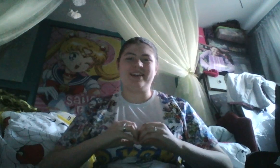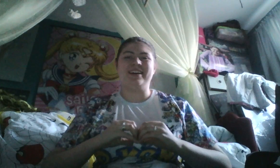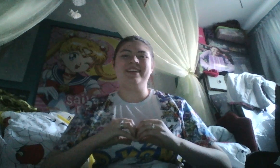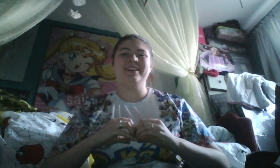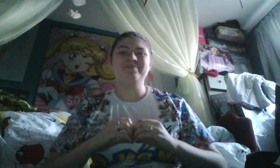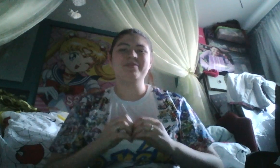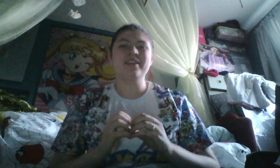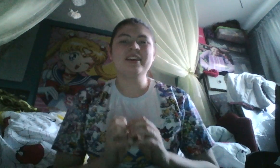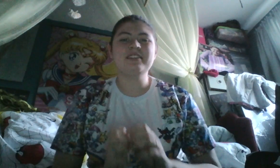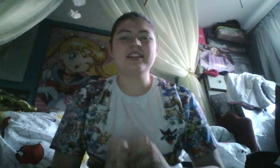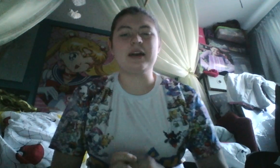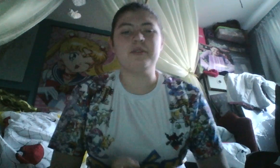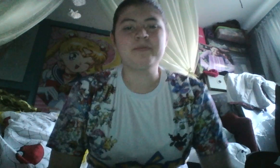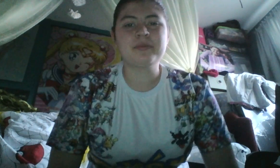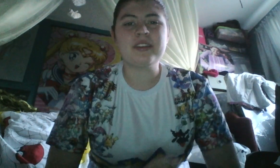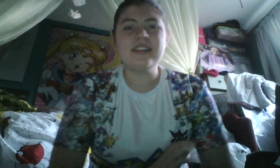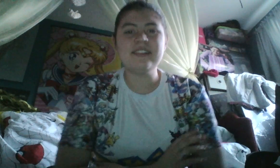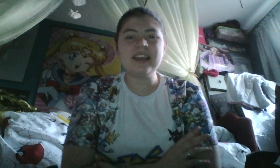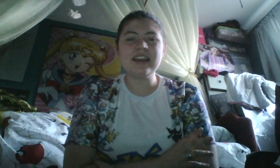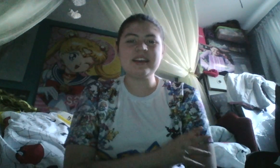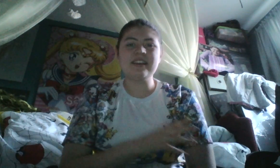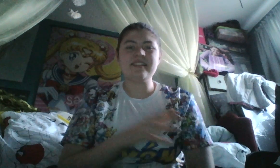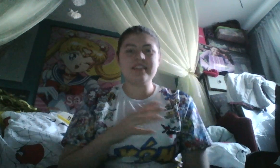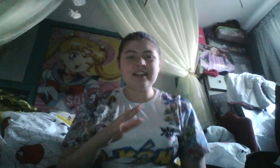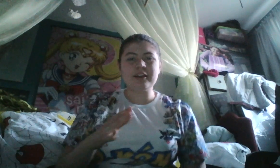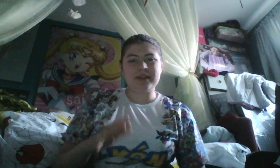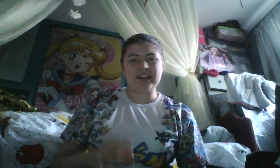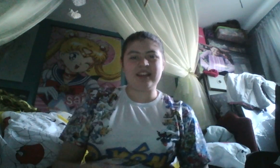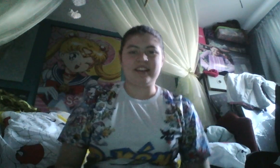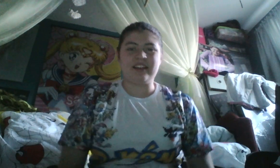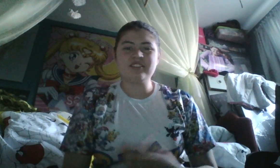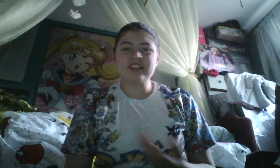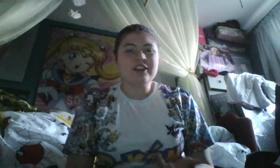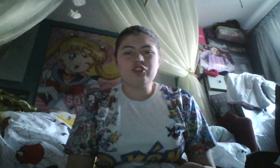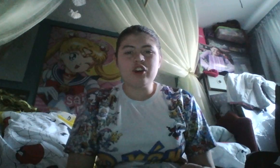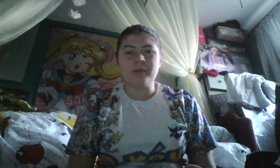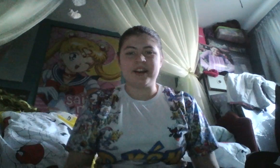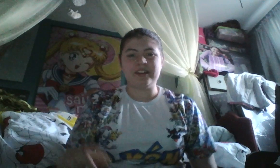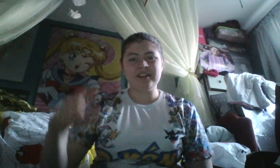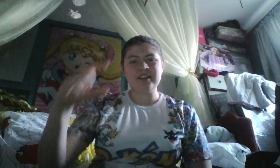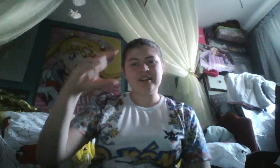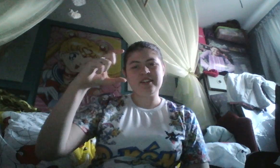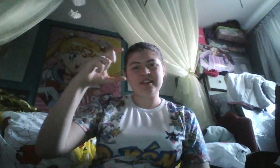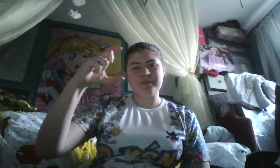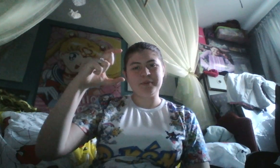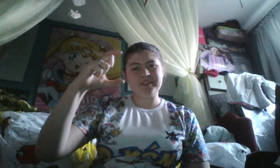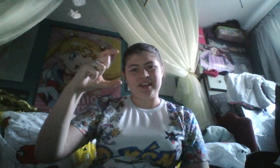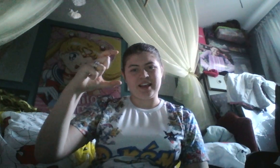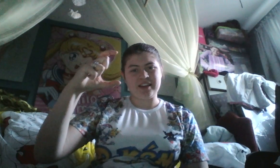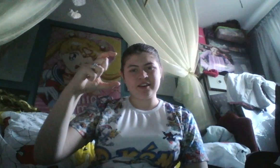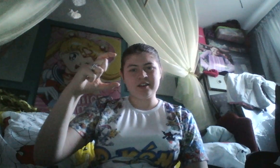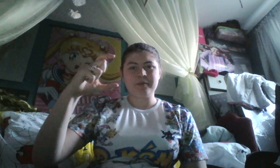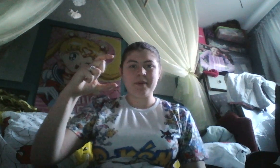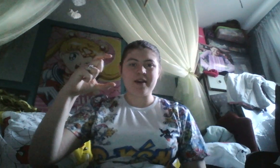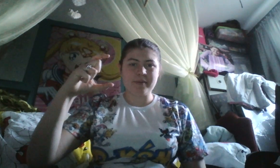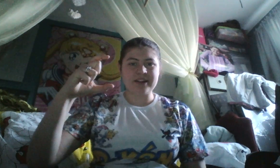huh? Now, C is a little bit easy. It's just how you draw one. A simple C. Bear in mind I'm